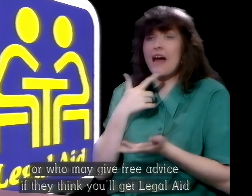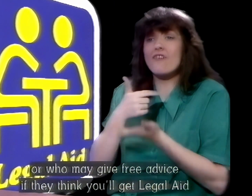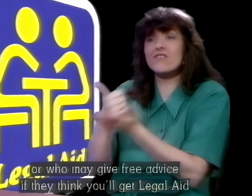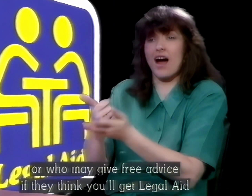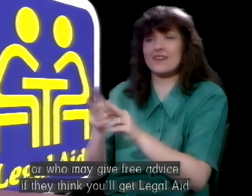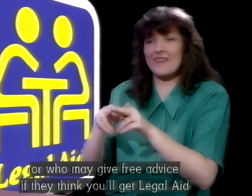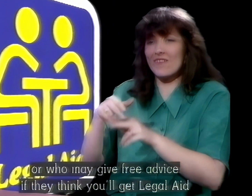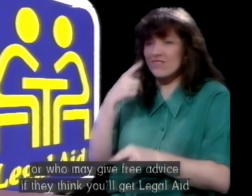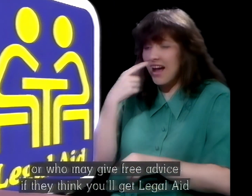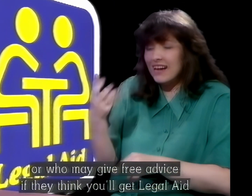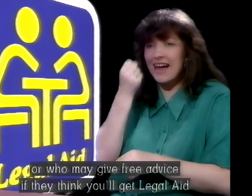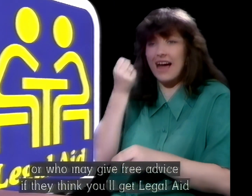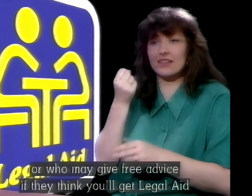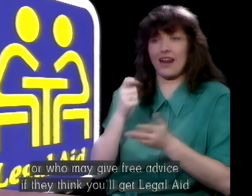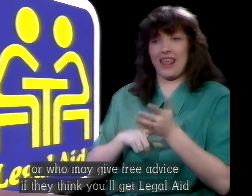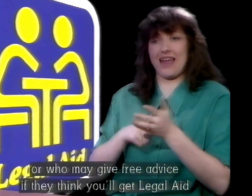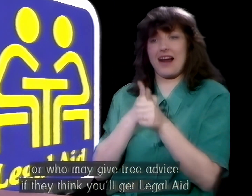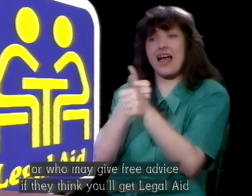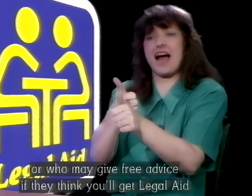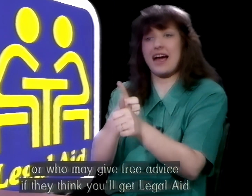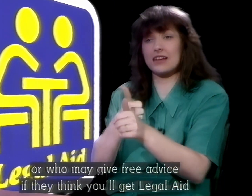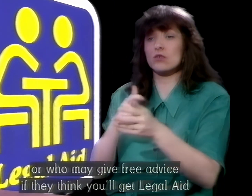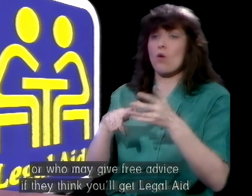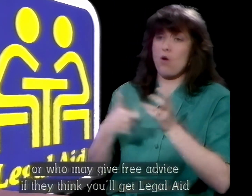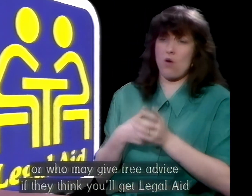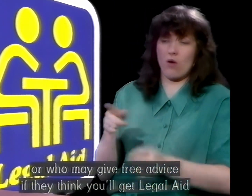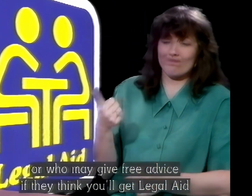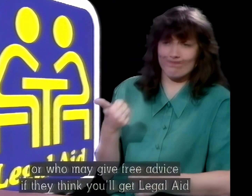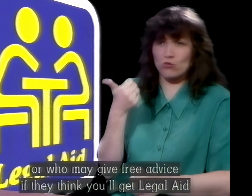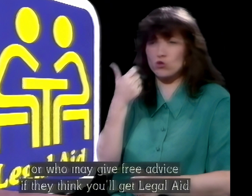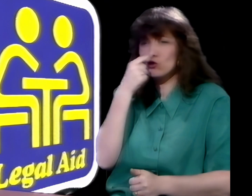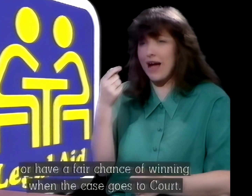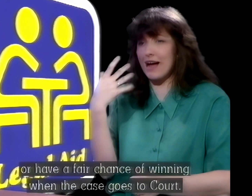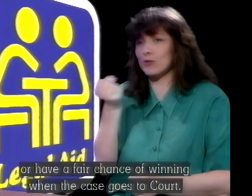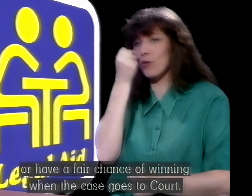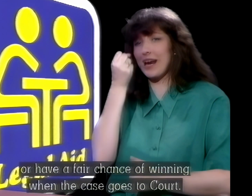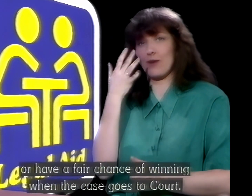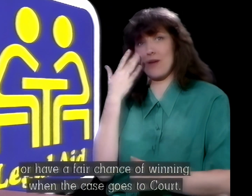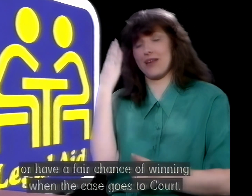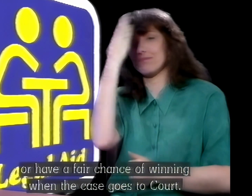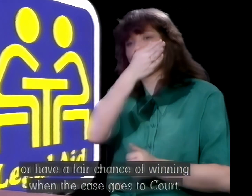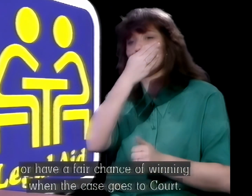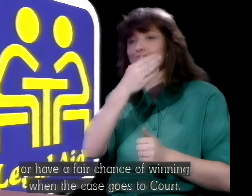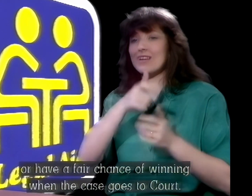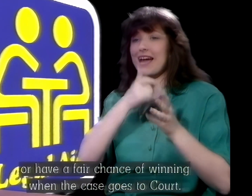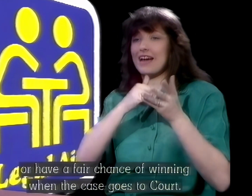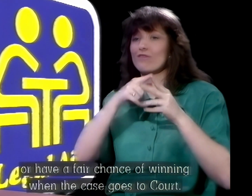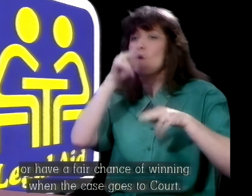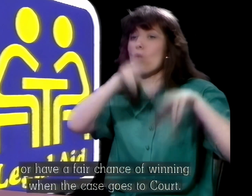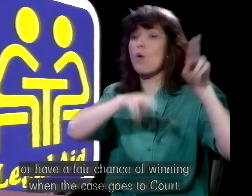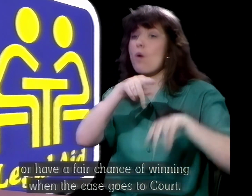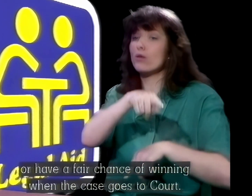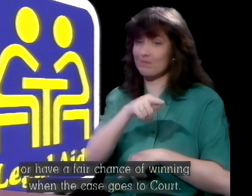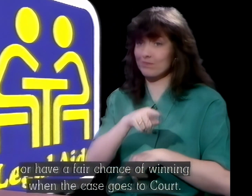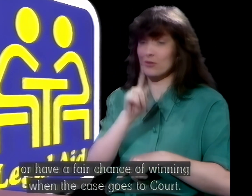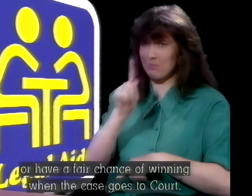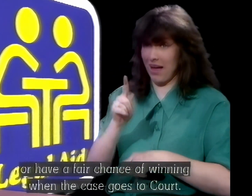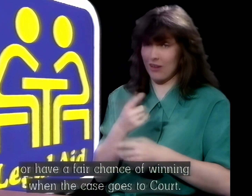advice if they think you will get legal aid, or have a fair chance of winning when the case goes to court. But a